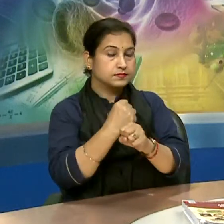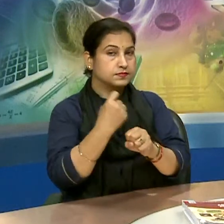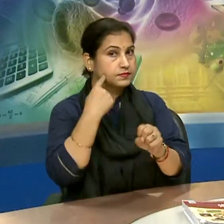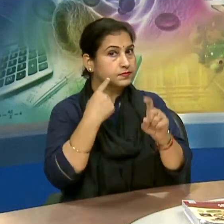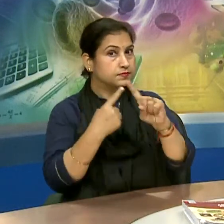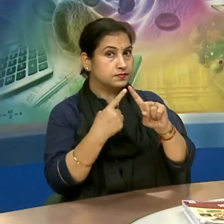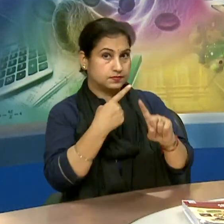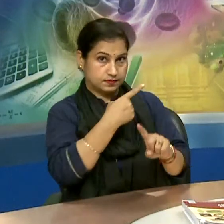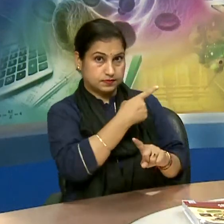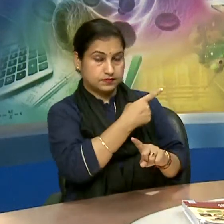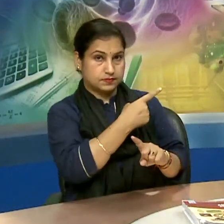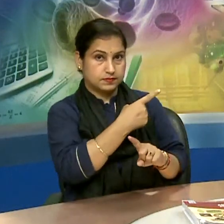Digit.